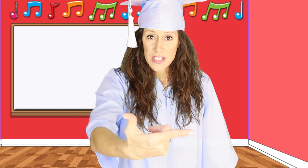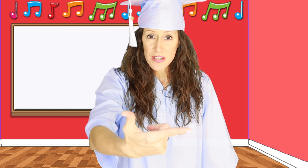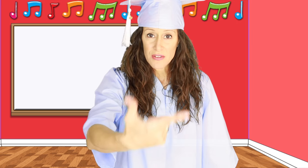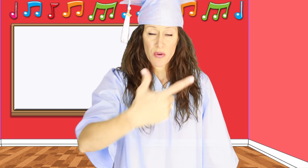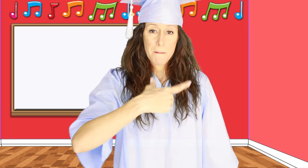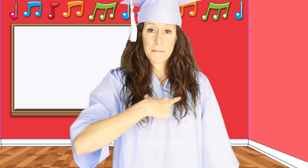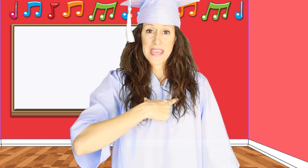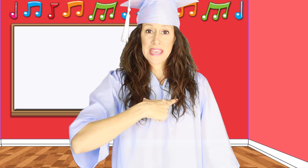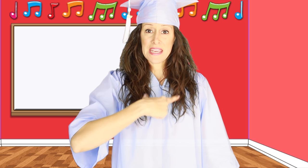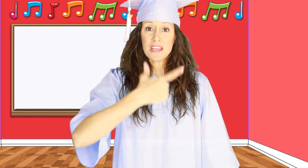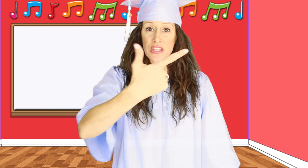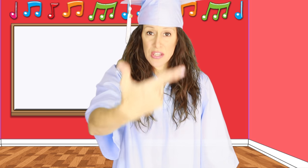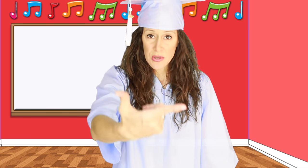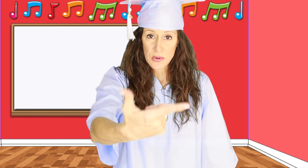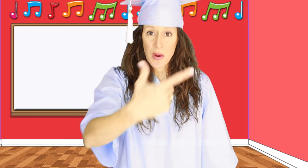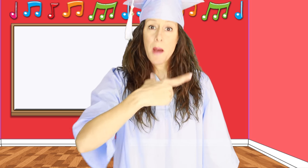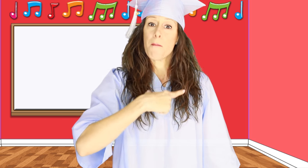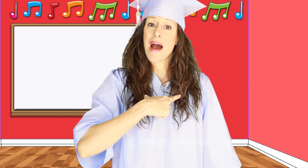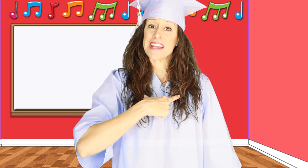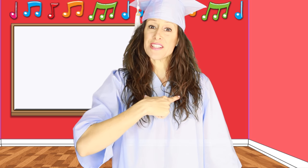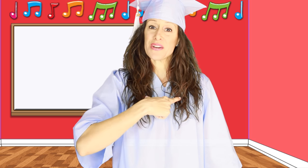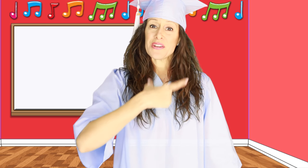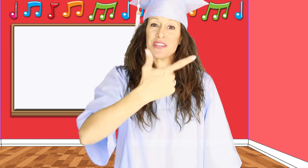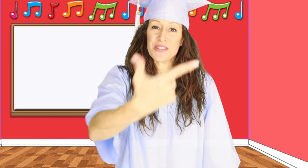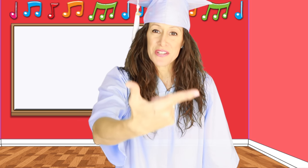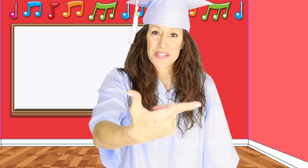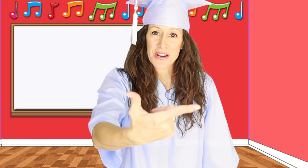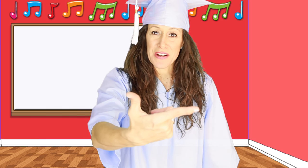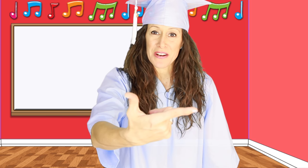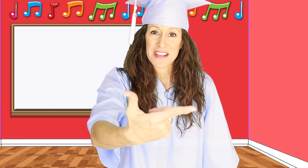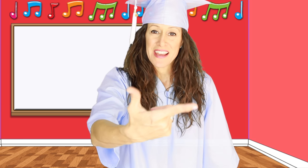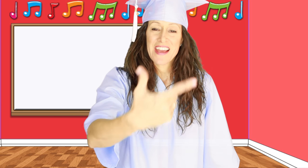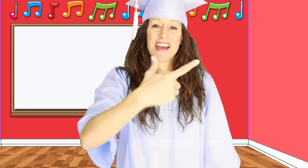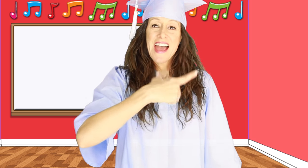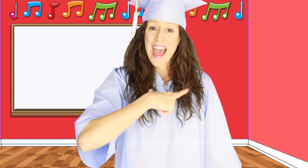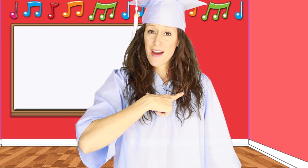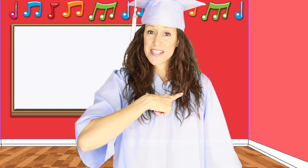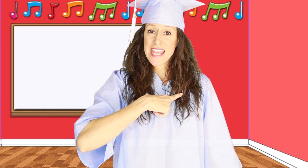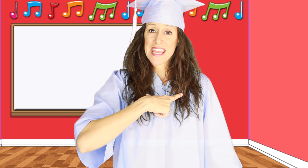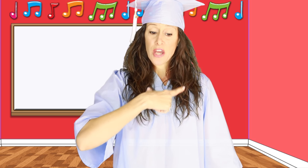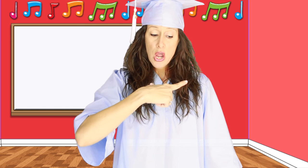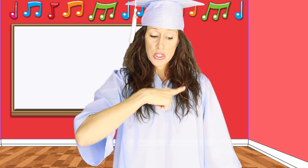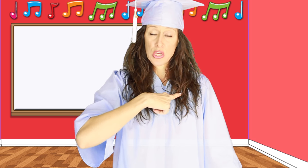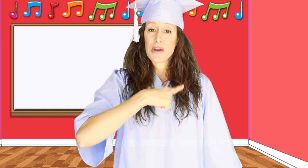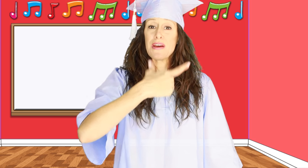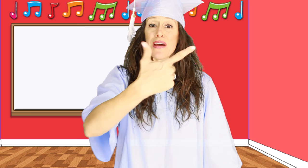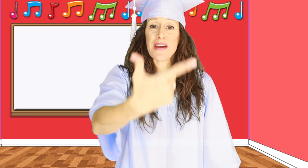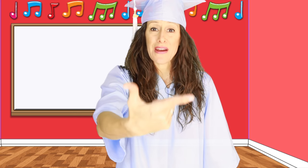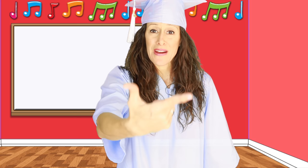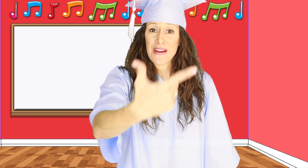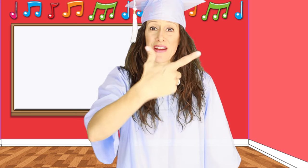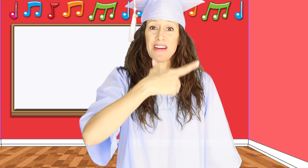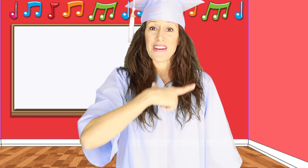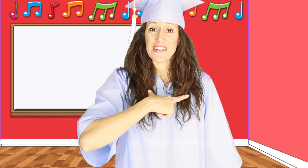you. Me, you, my turn, your turn. How to take our turn.